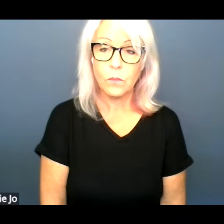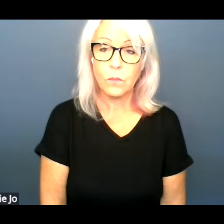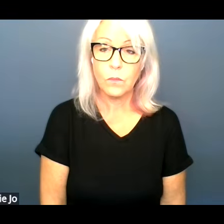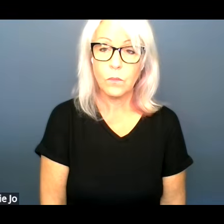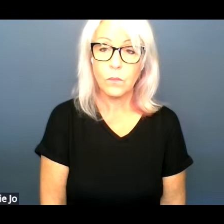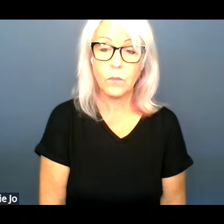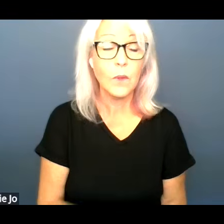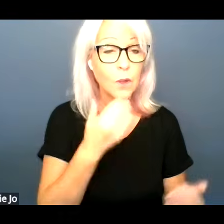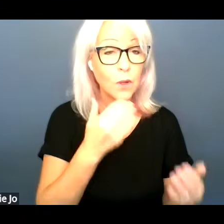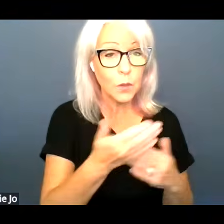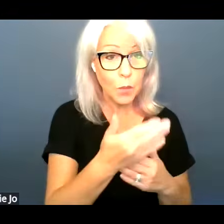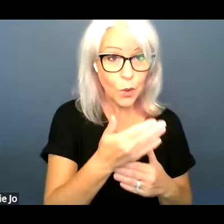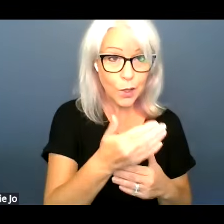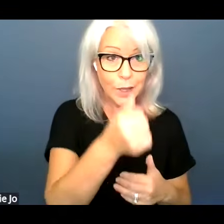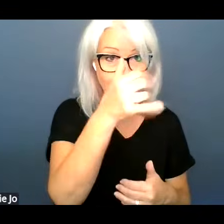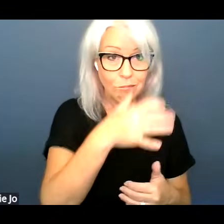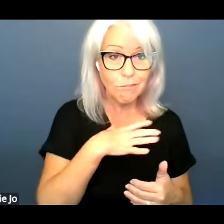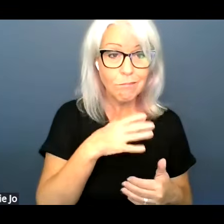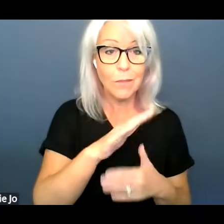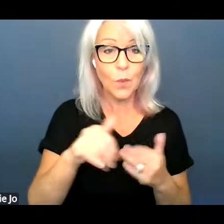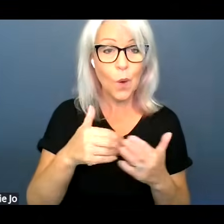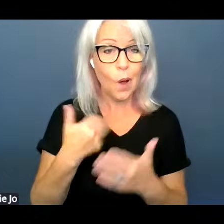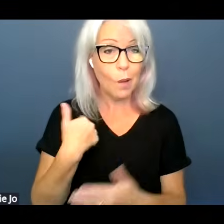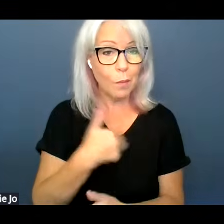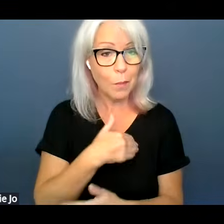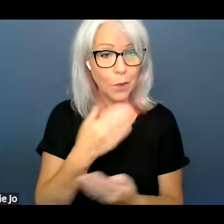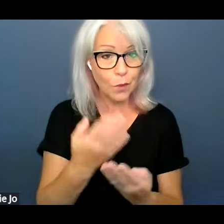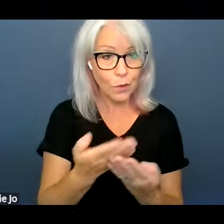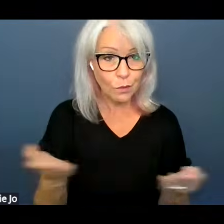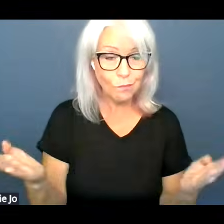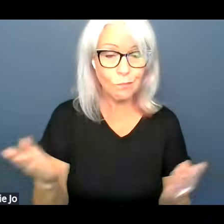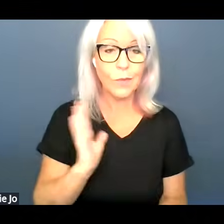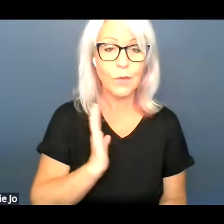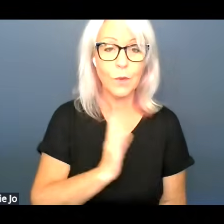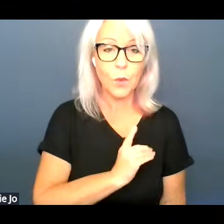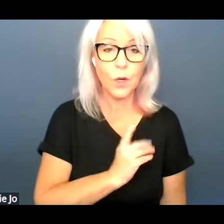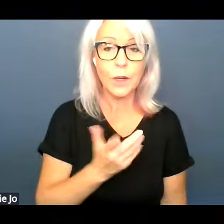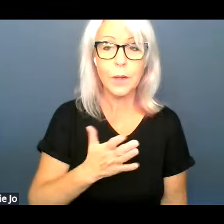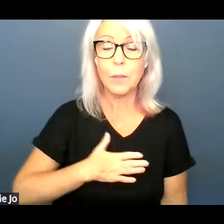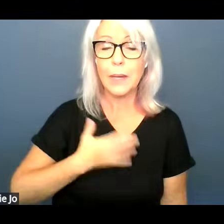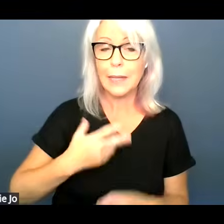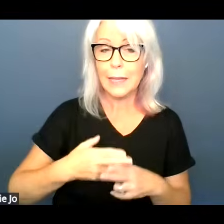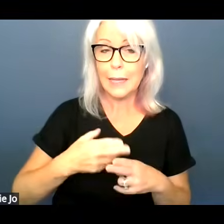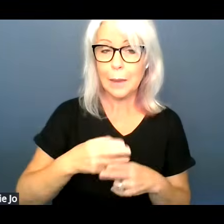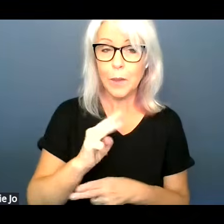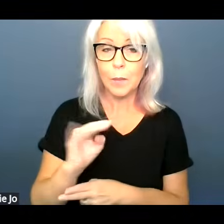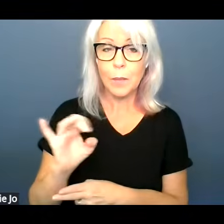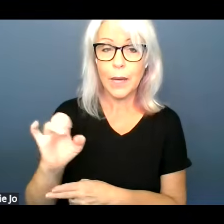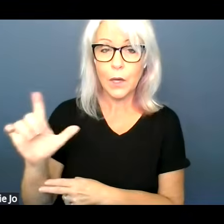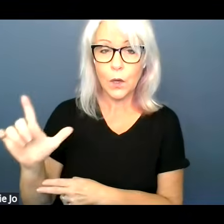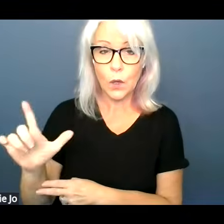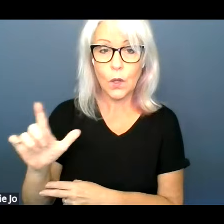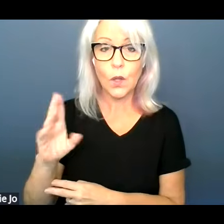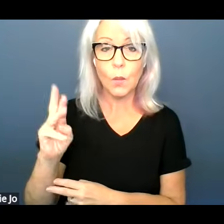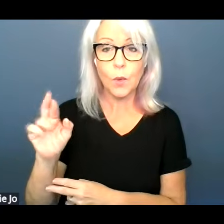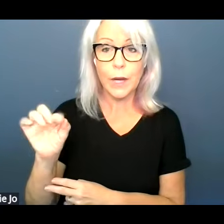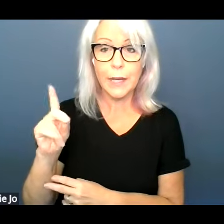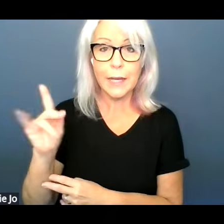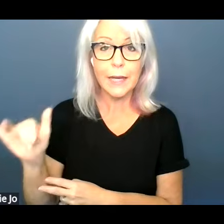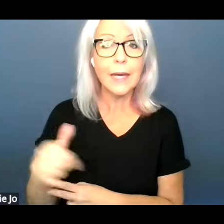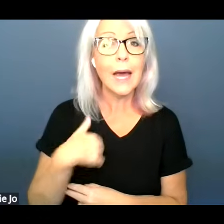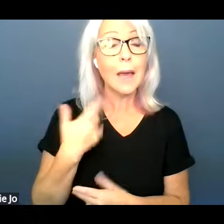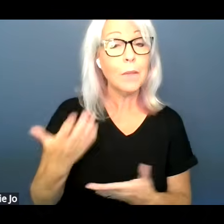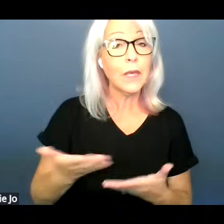Good morning, Mr. Chair and members of the board. As I stated, my name is Michael Brady, and I'm here on behalf of Michiganders for Money Out of